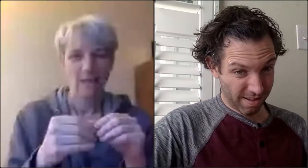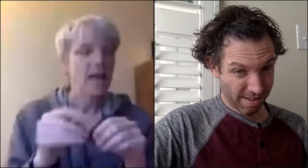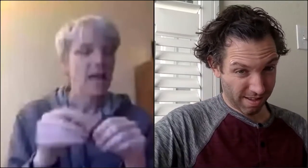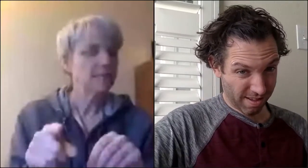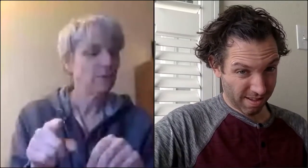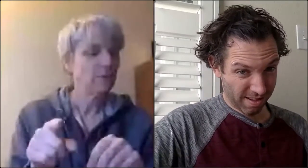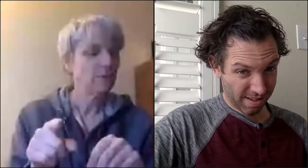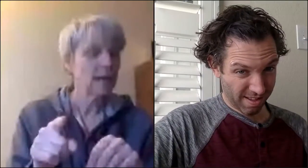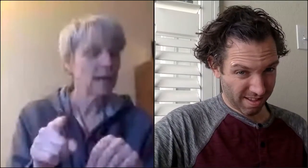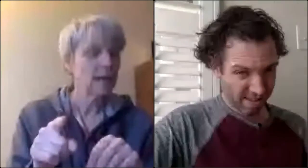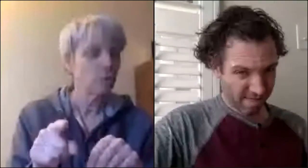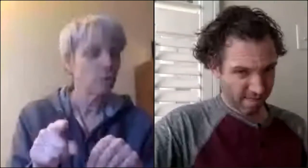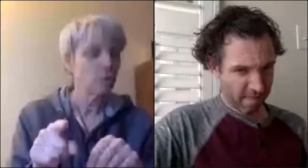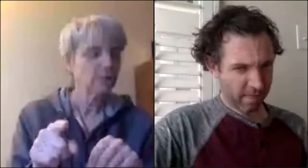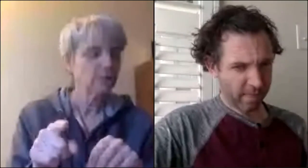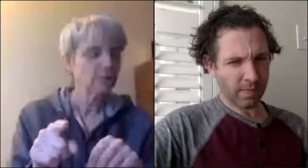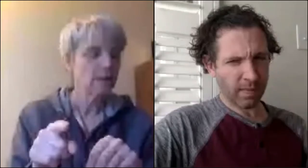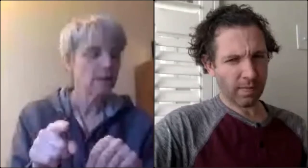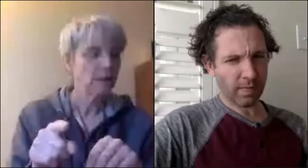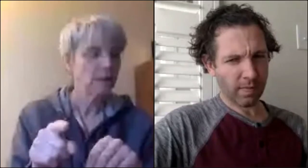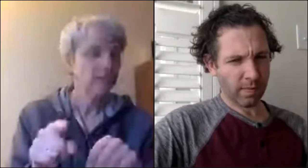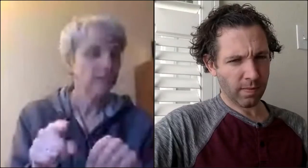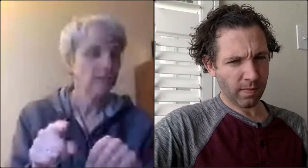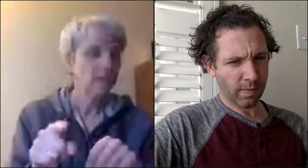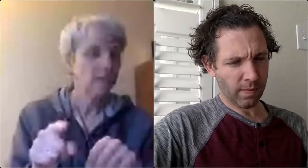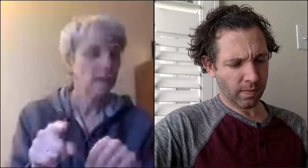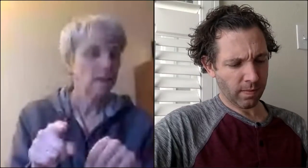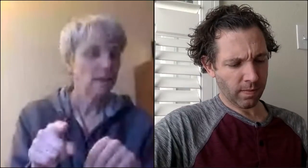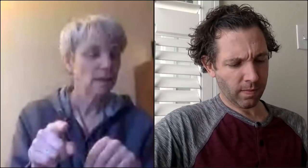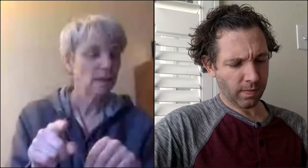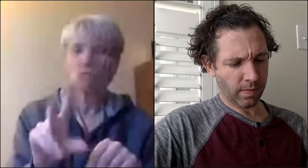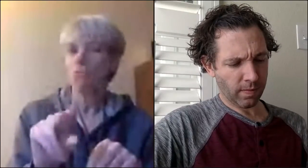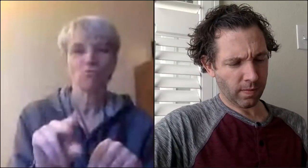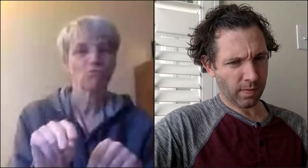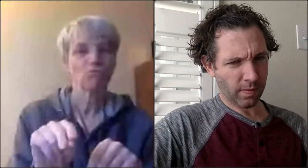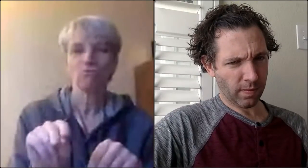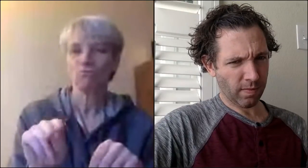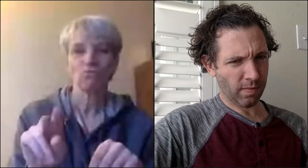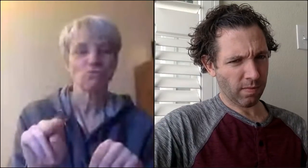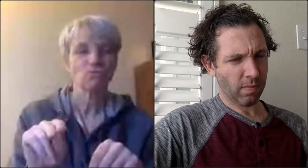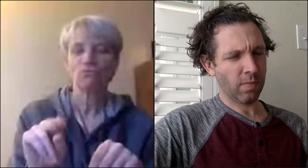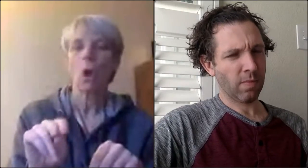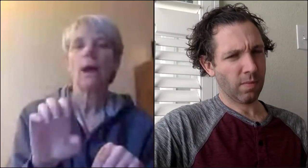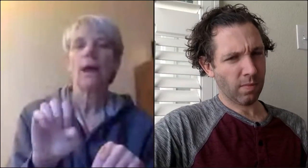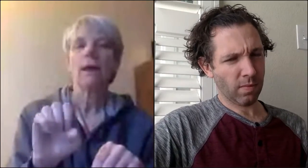And is that voice activated? Kevin's asking? No. Nope. But I